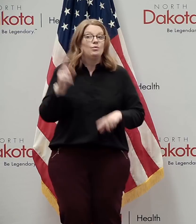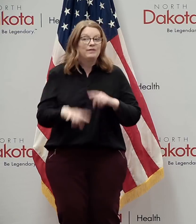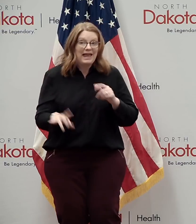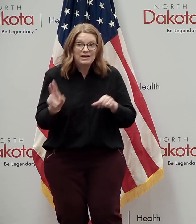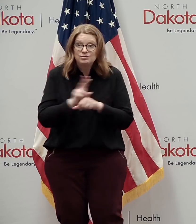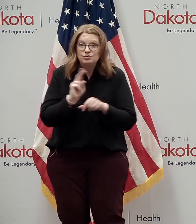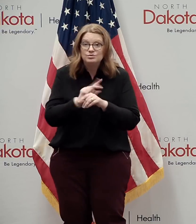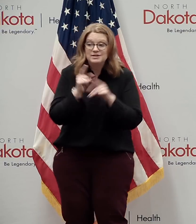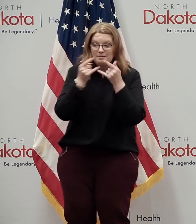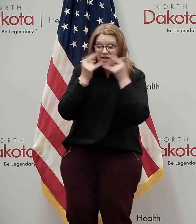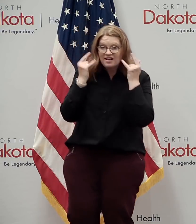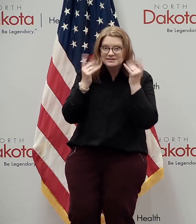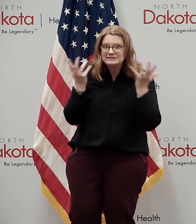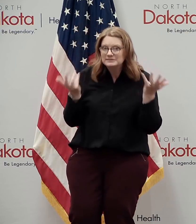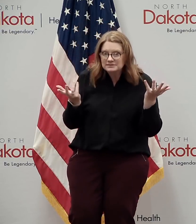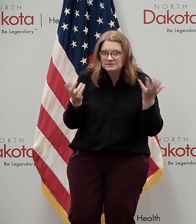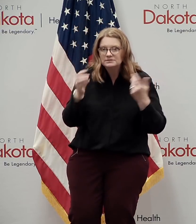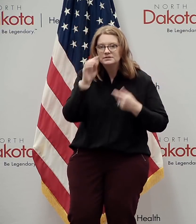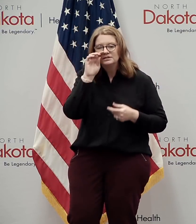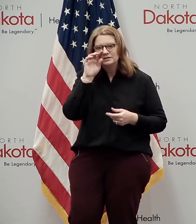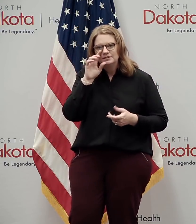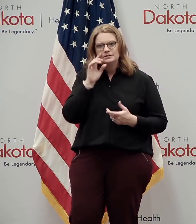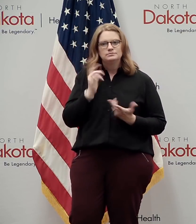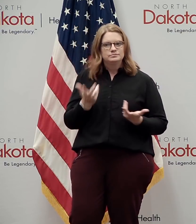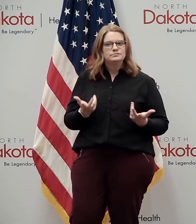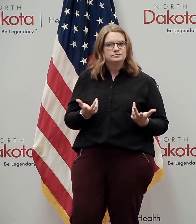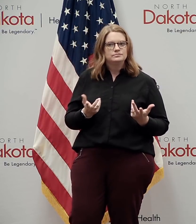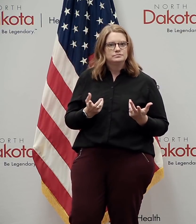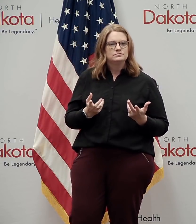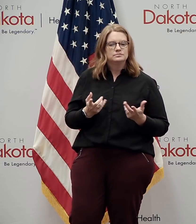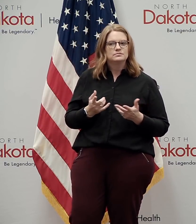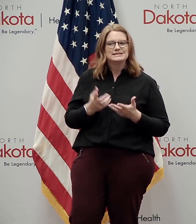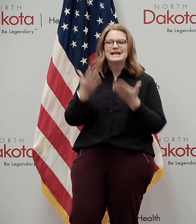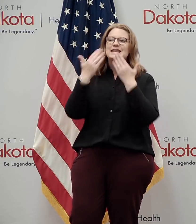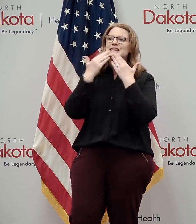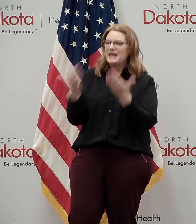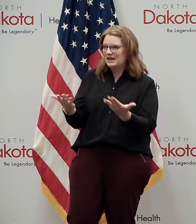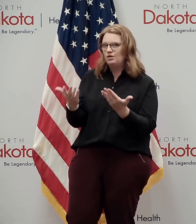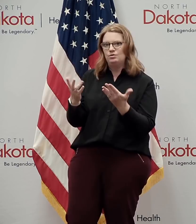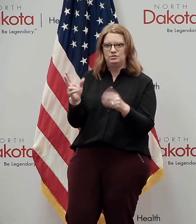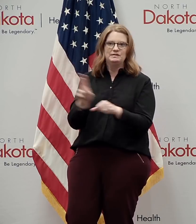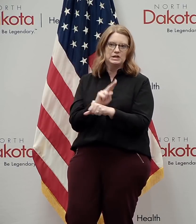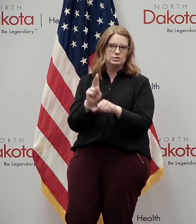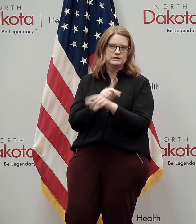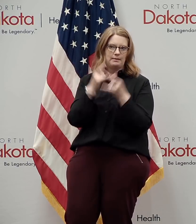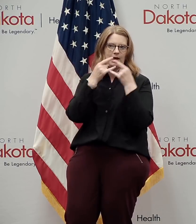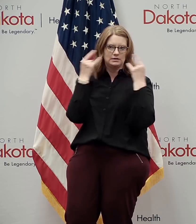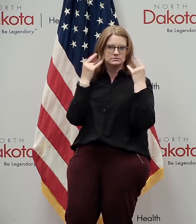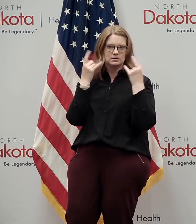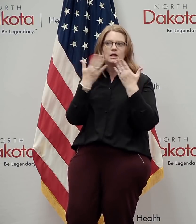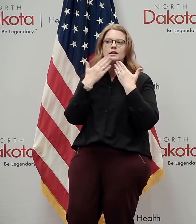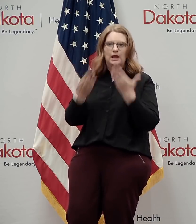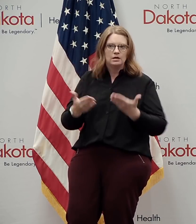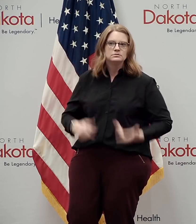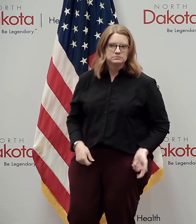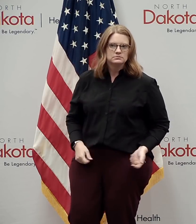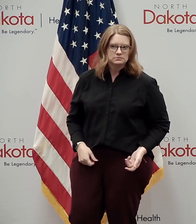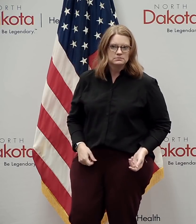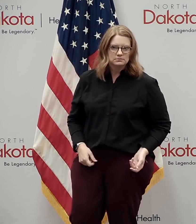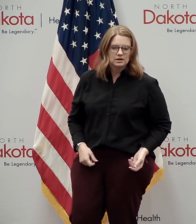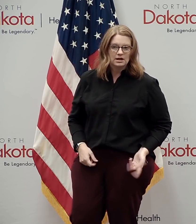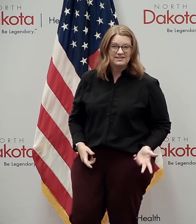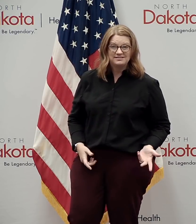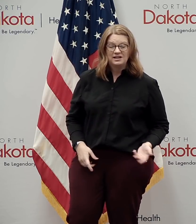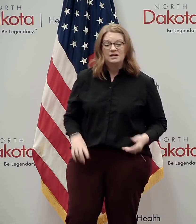whatever reason, I would just join in the chorus of thanking people that are and having the empathy to understand that they may have